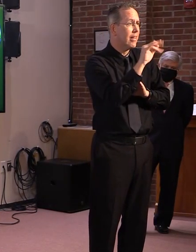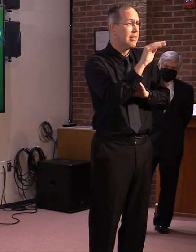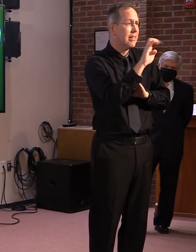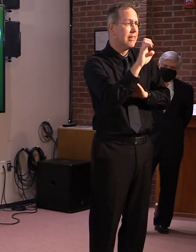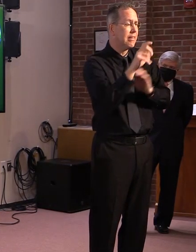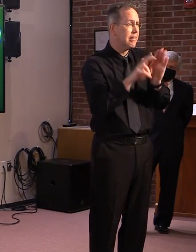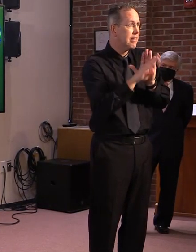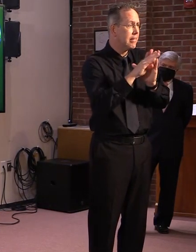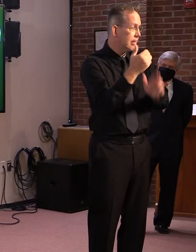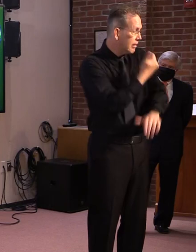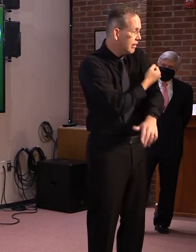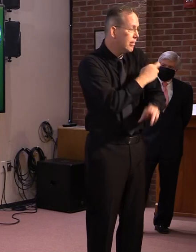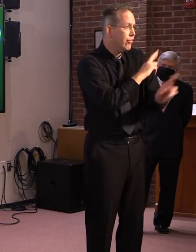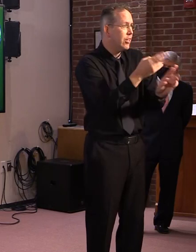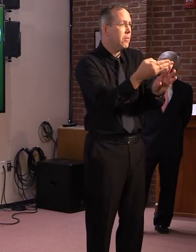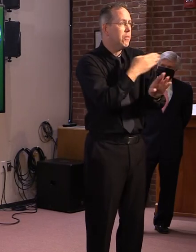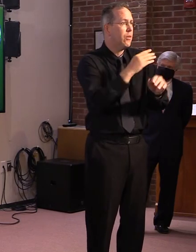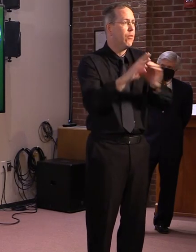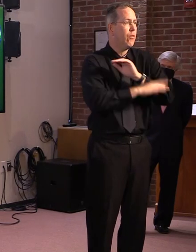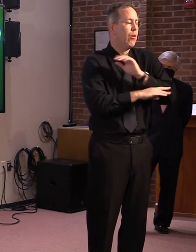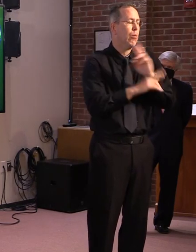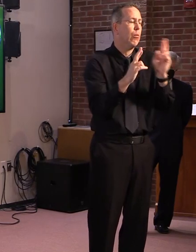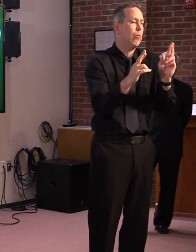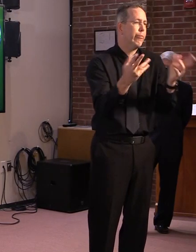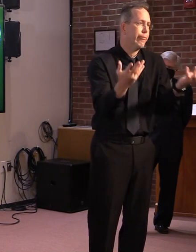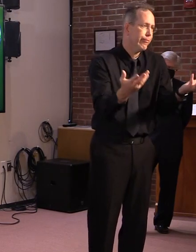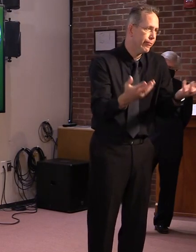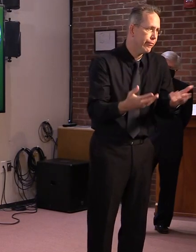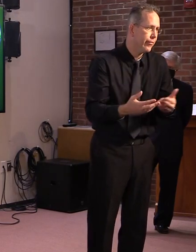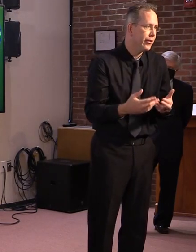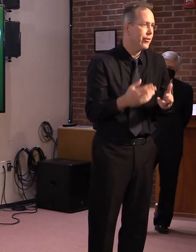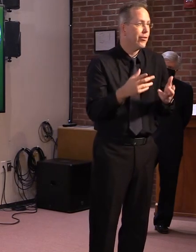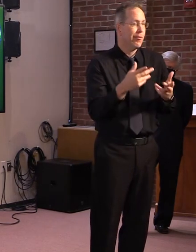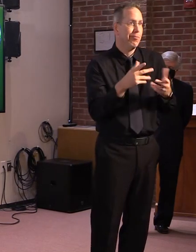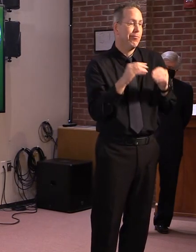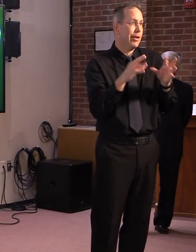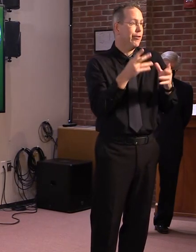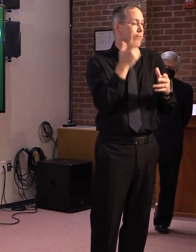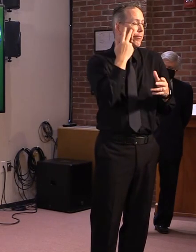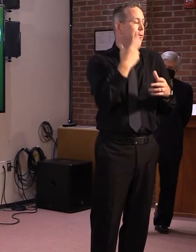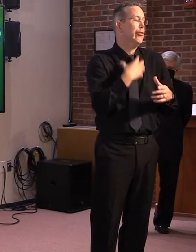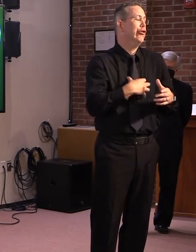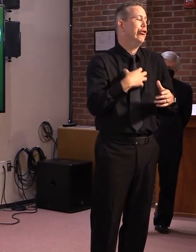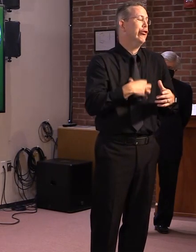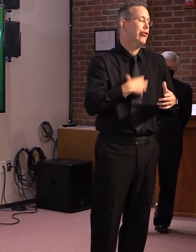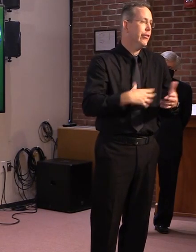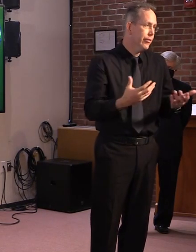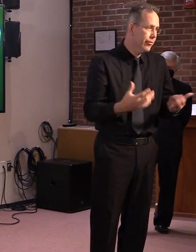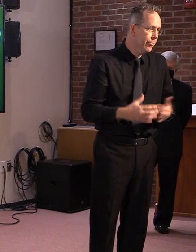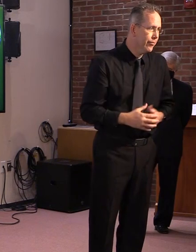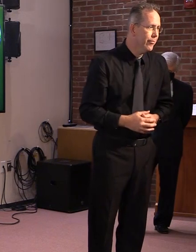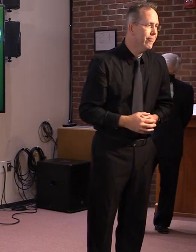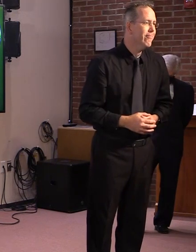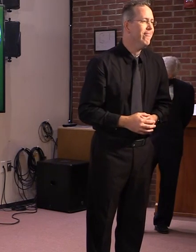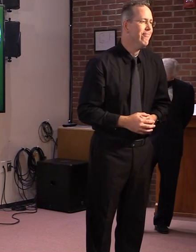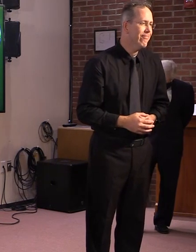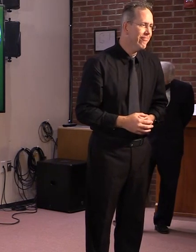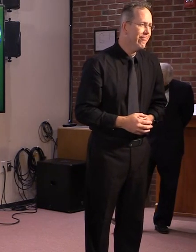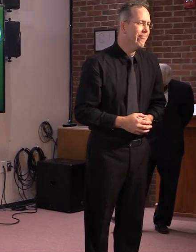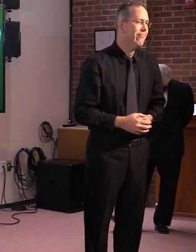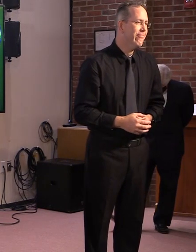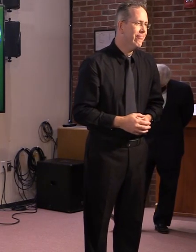Magic, right? Yeah, okay. Yeah. And I think we're all hoping for that. I'm just wondering if you would caution them